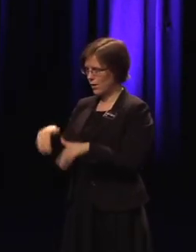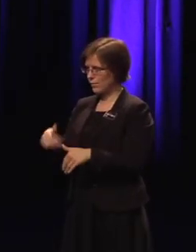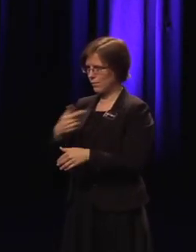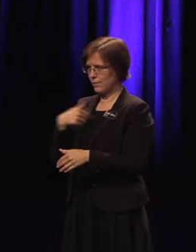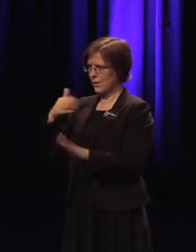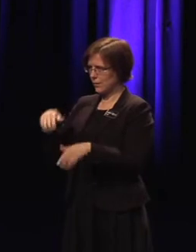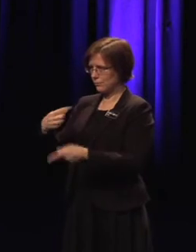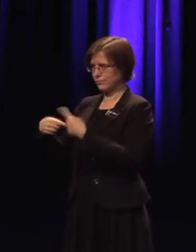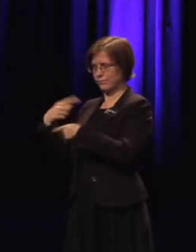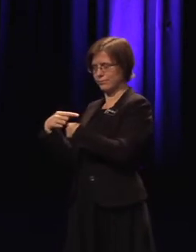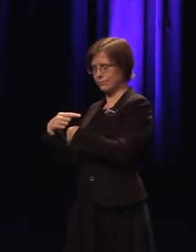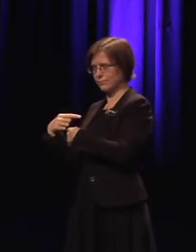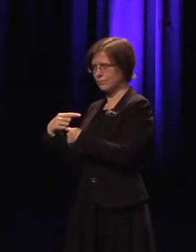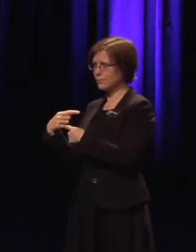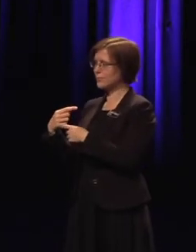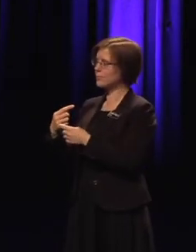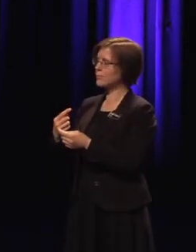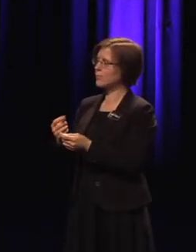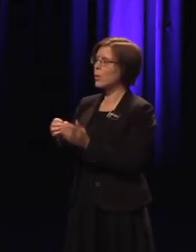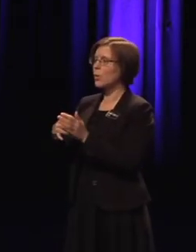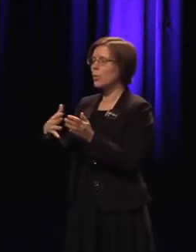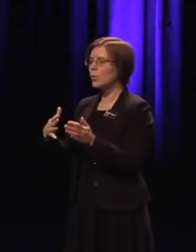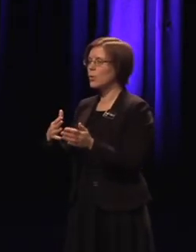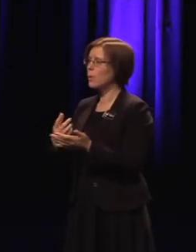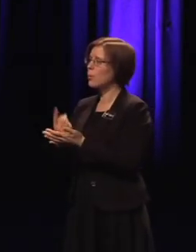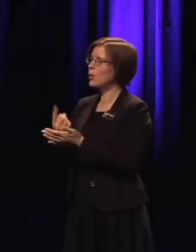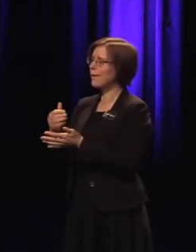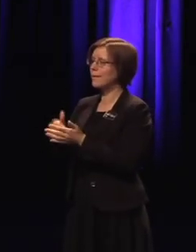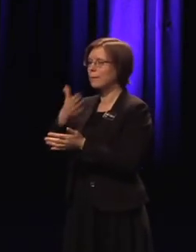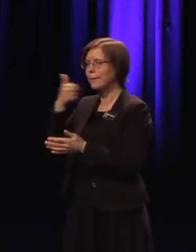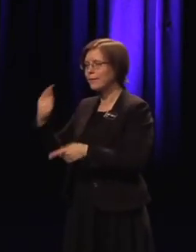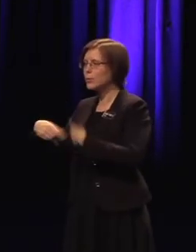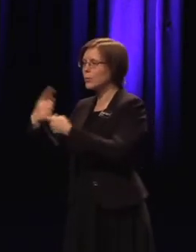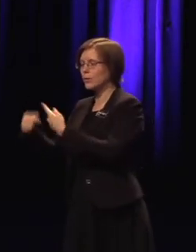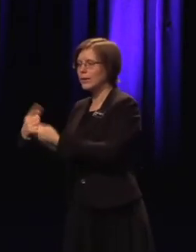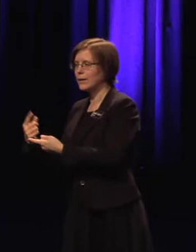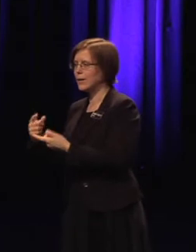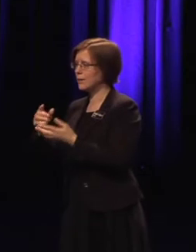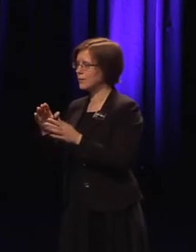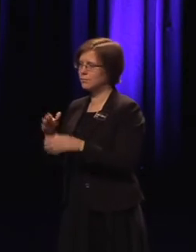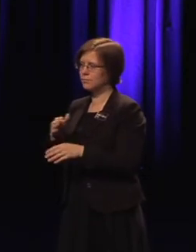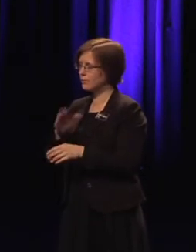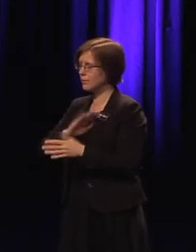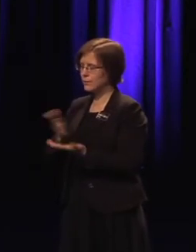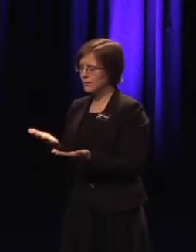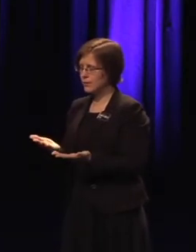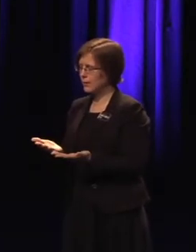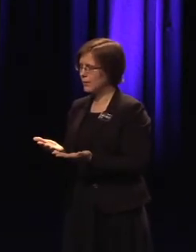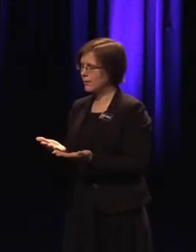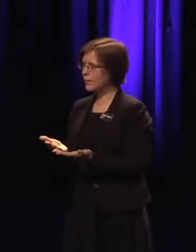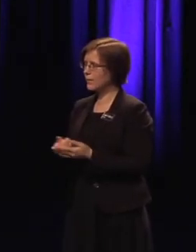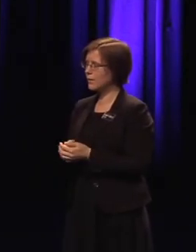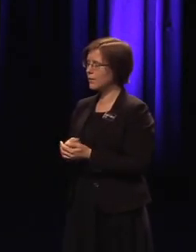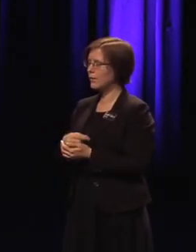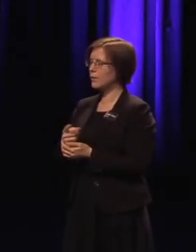because opportunities for better development outcomes were not followed. Violations of